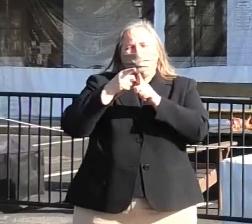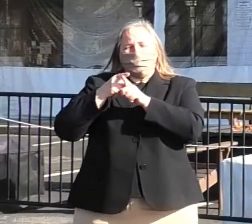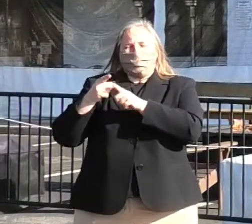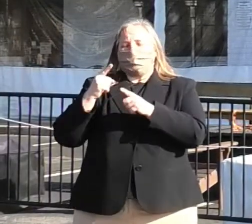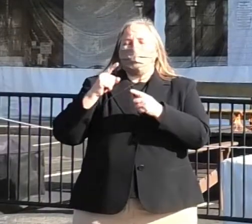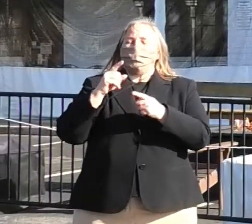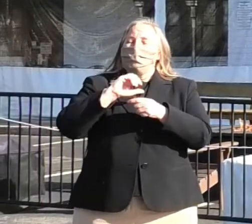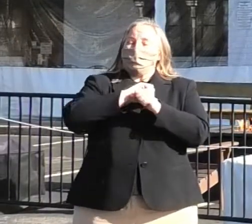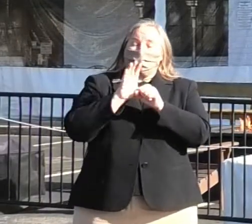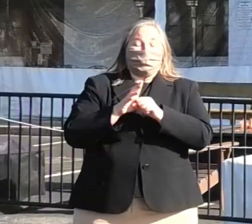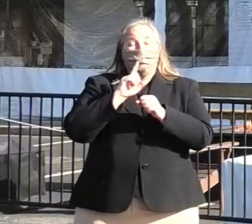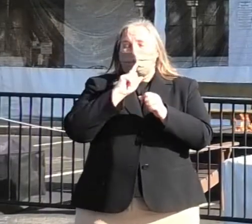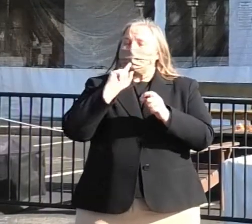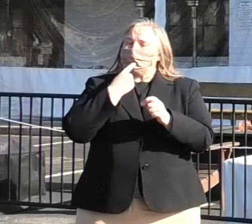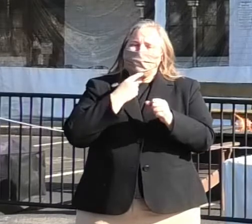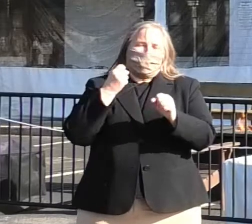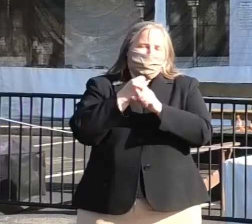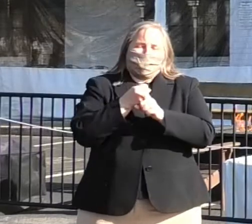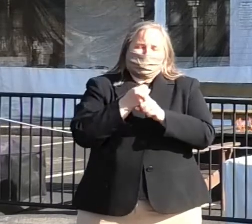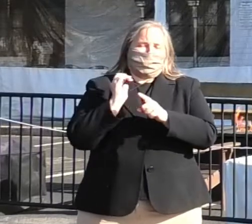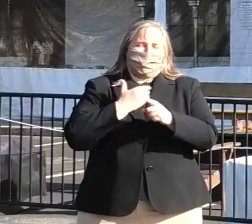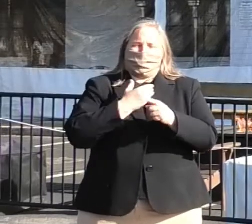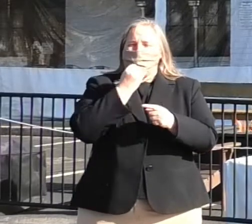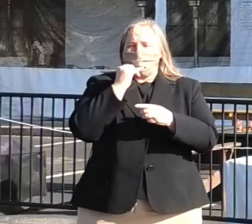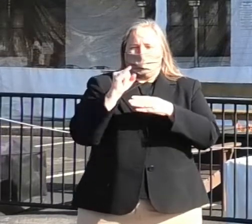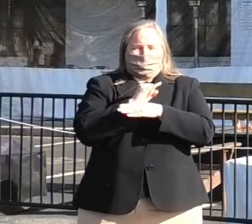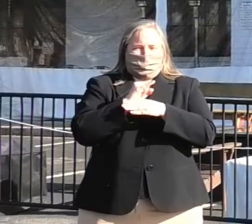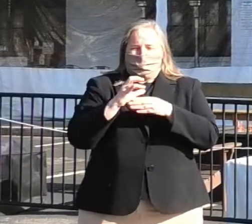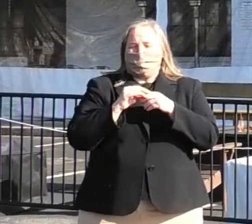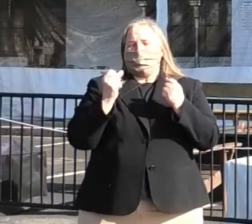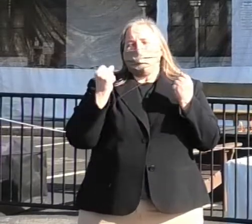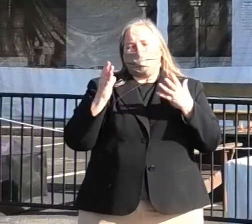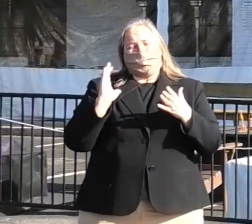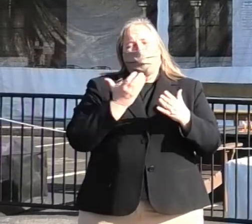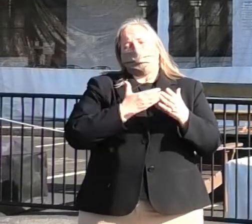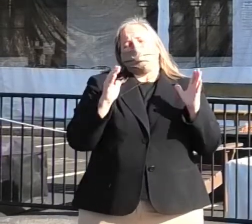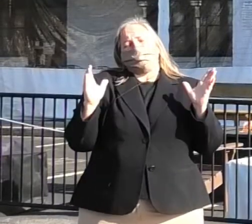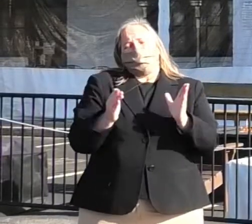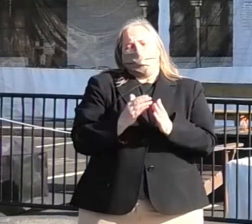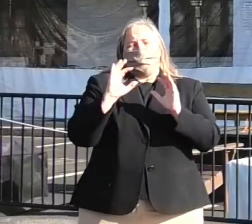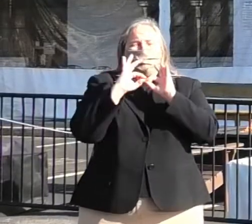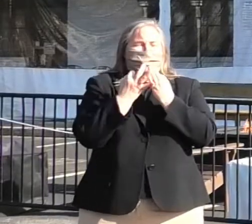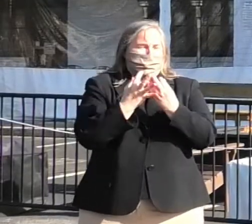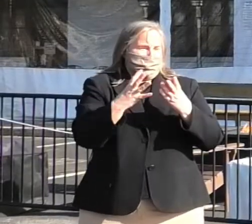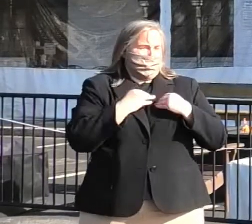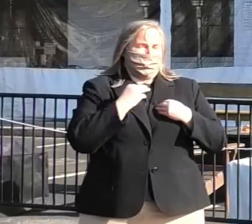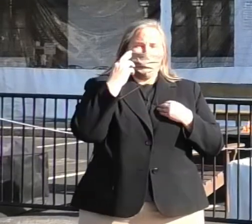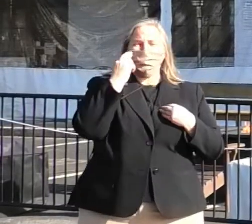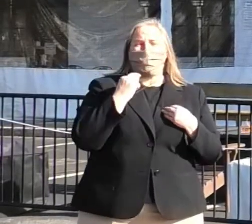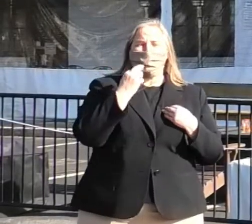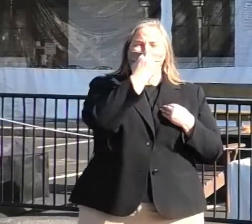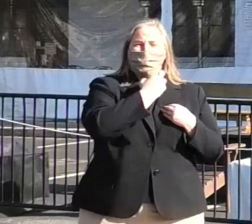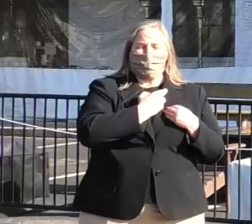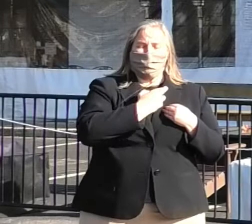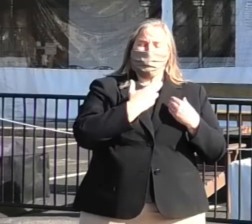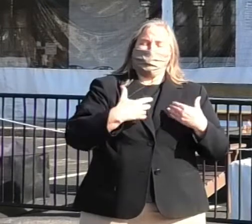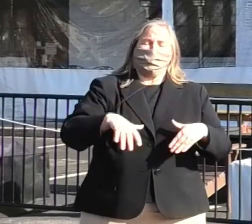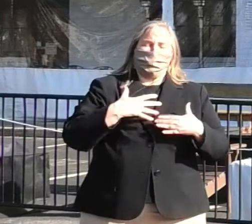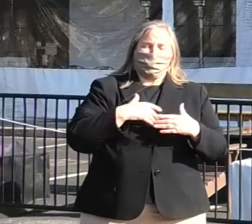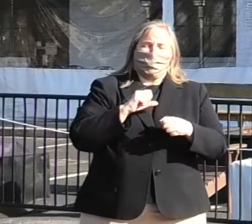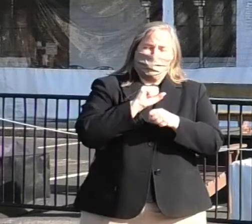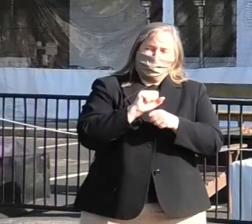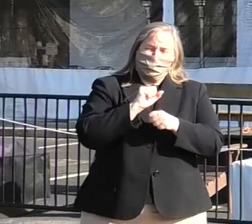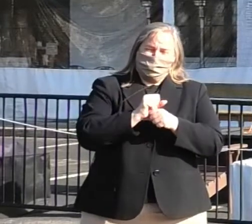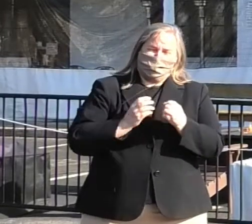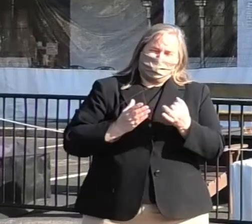our food industry, and many of our small, family-owned restaurants are working through